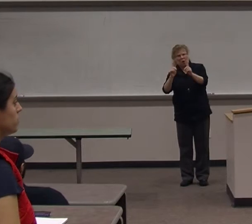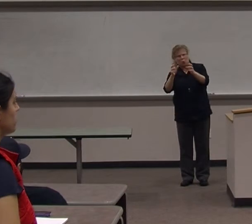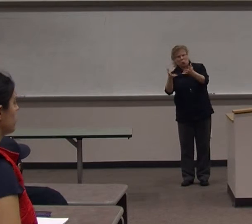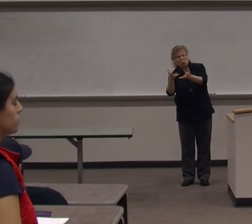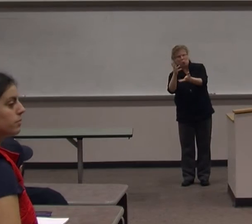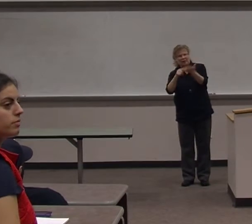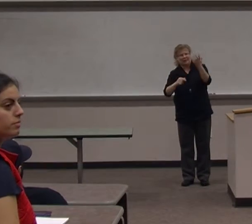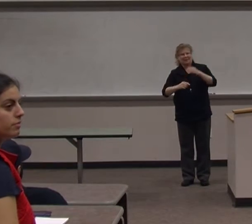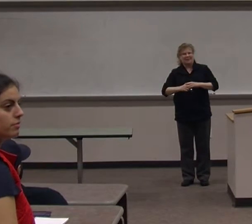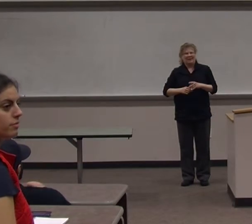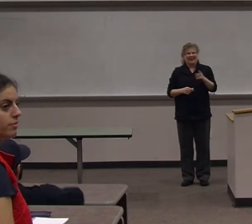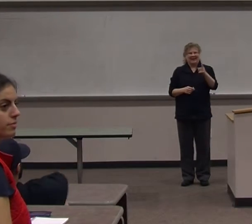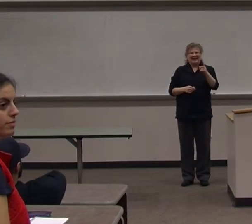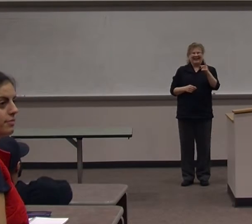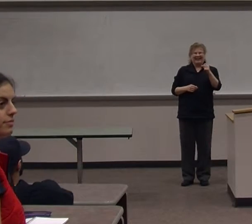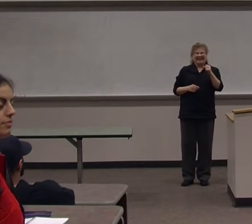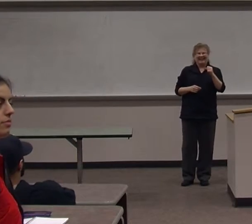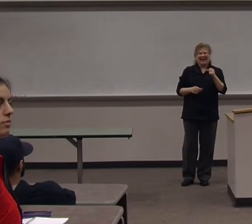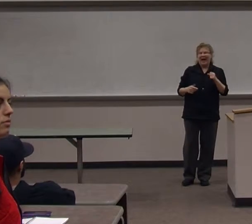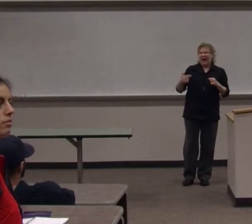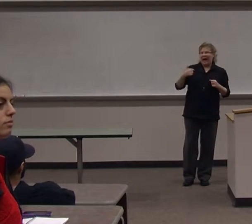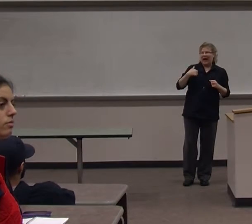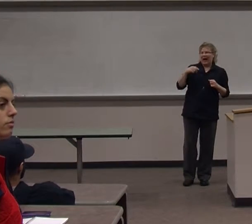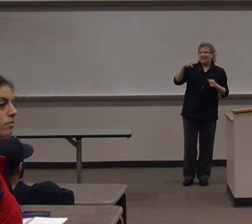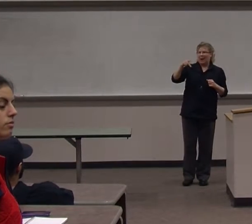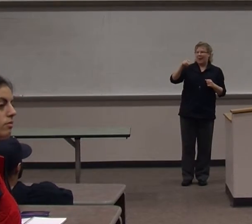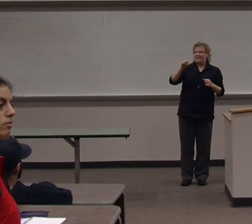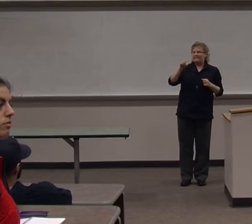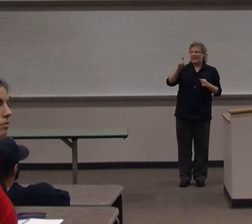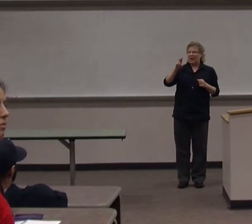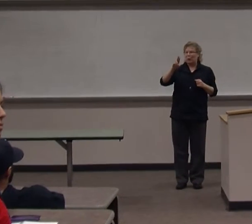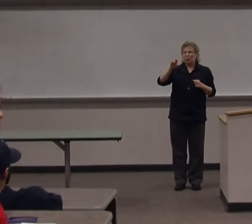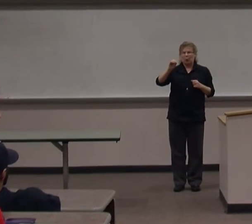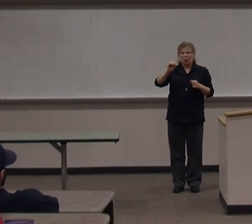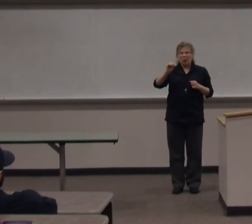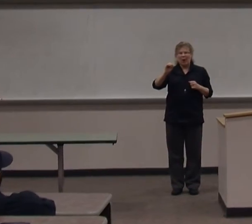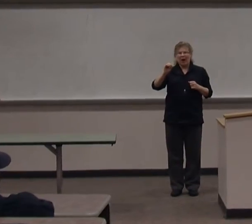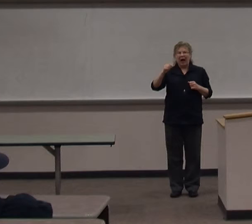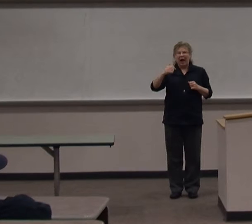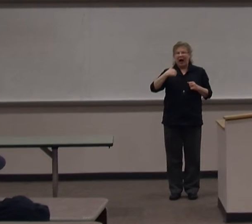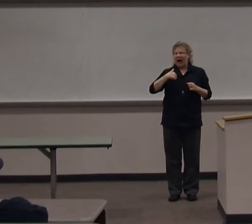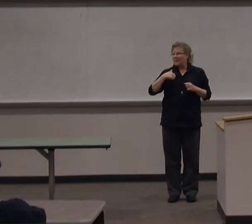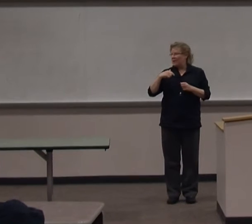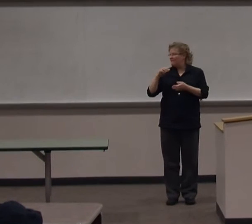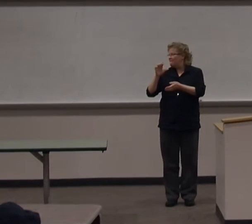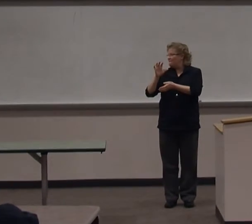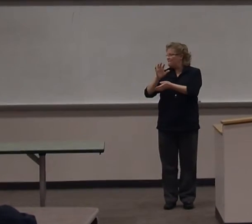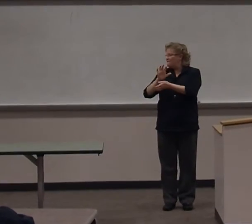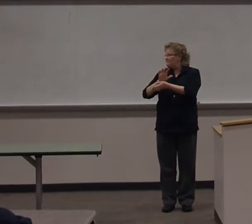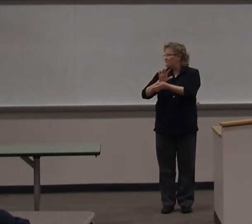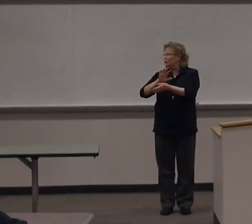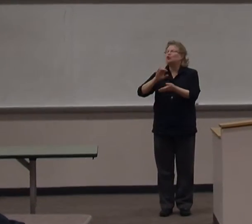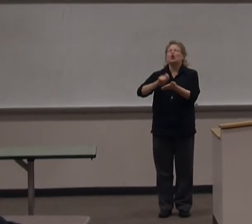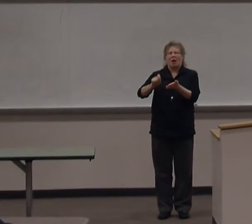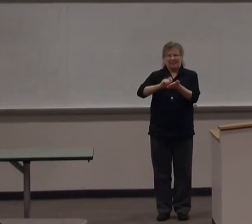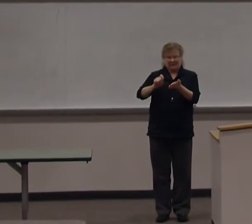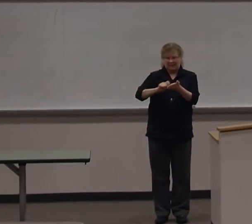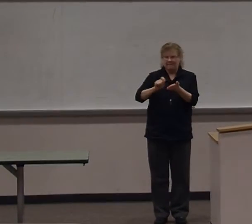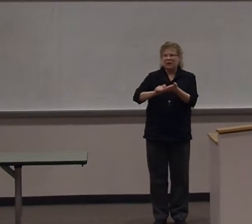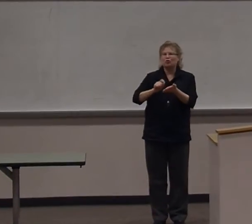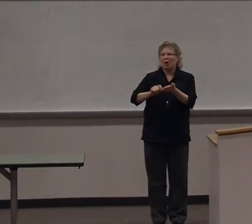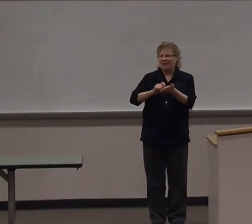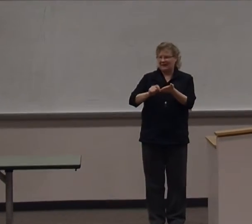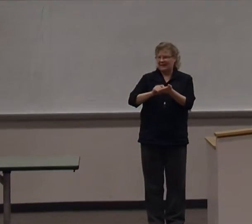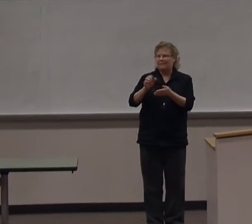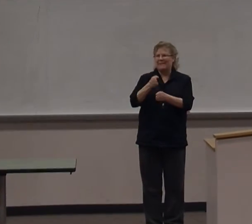Yes. I'm Pedro. I'm a journalism major here in RIT, and I want to talk to you about